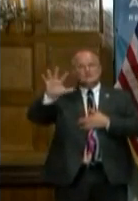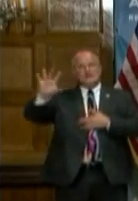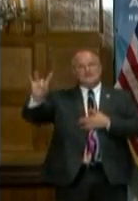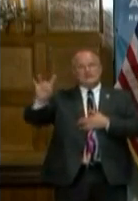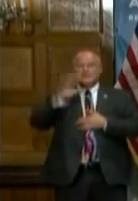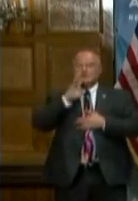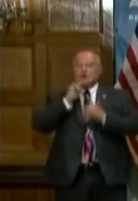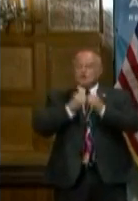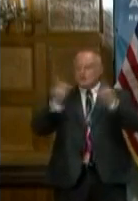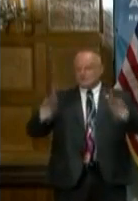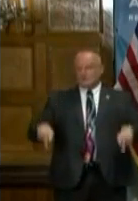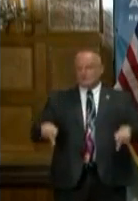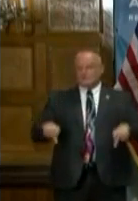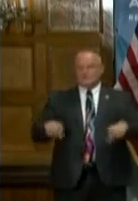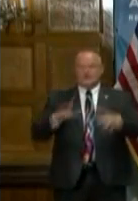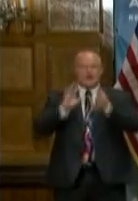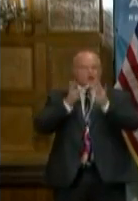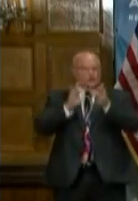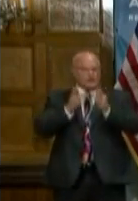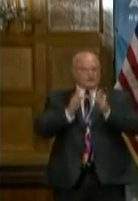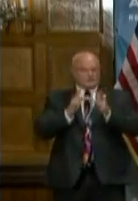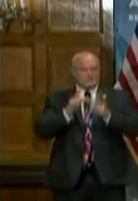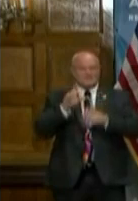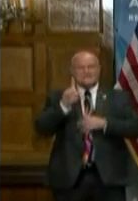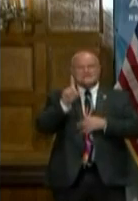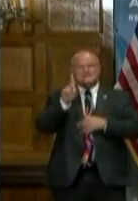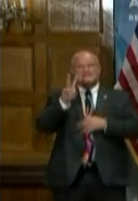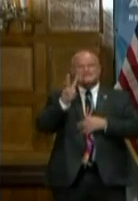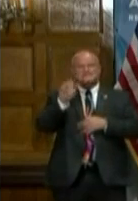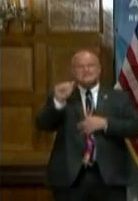501-682-1058 to speak with someone. You can go to our website at